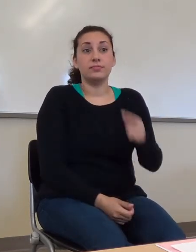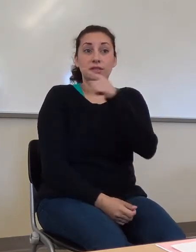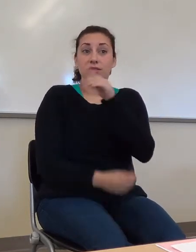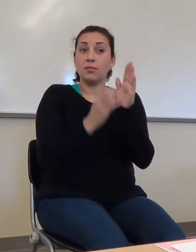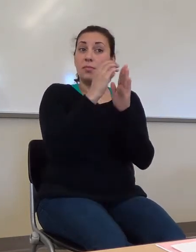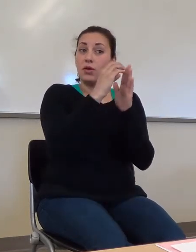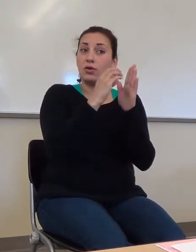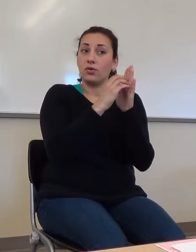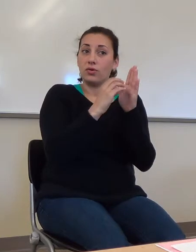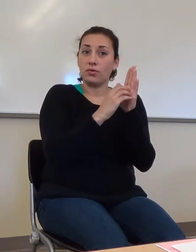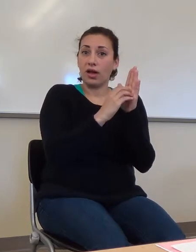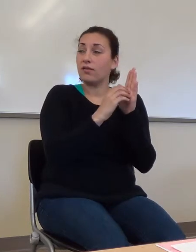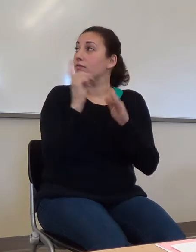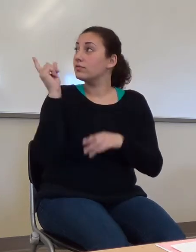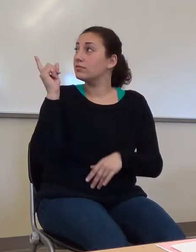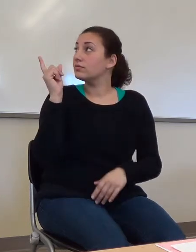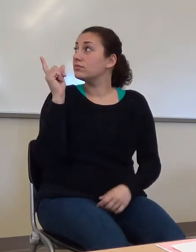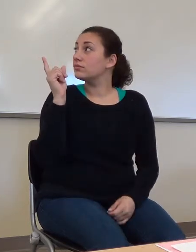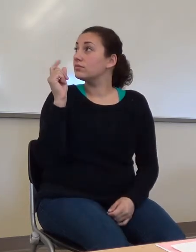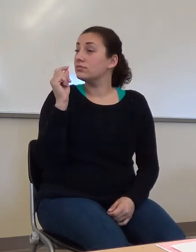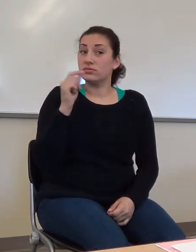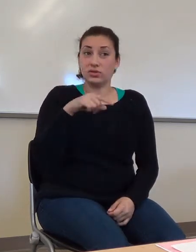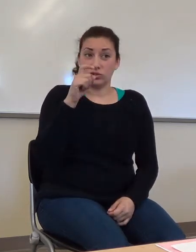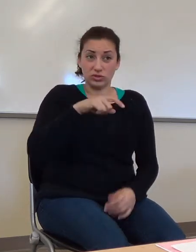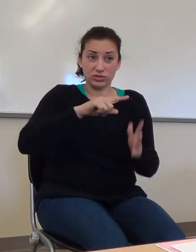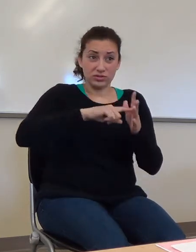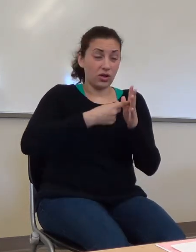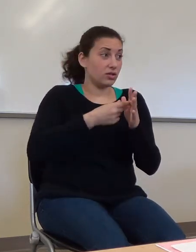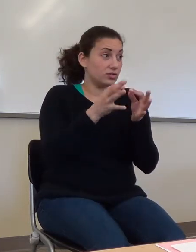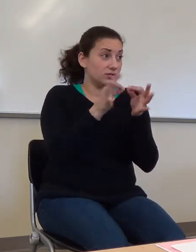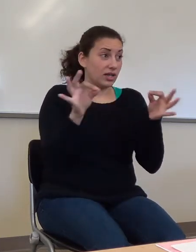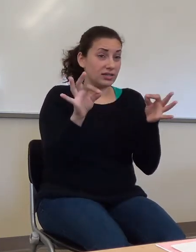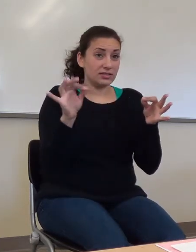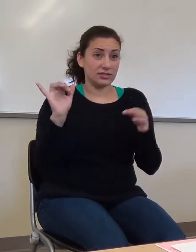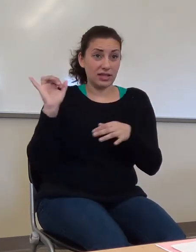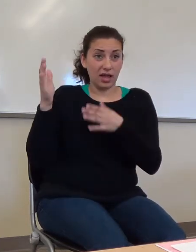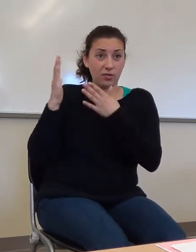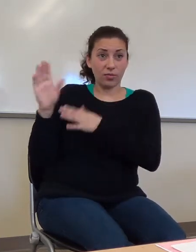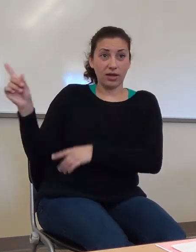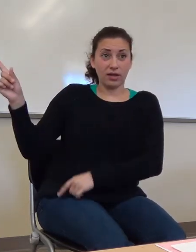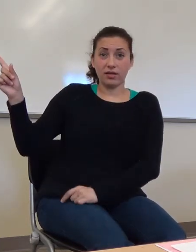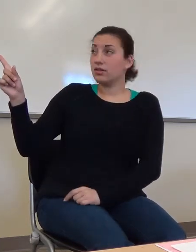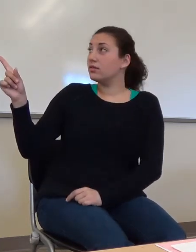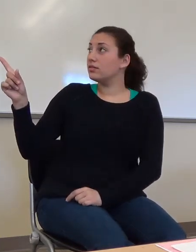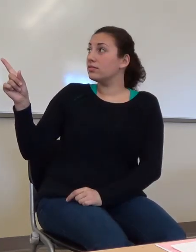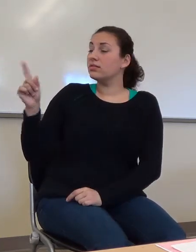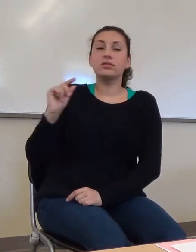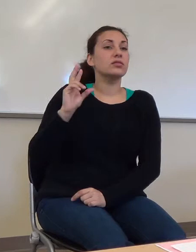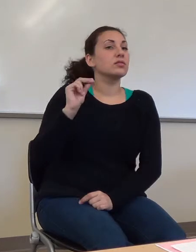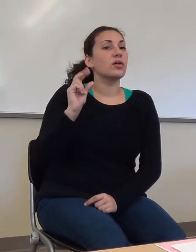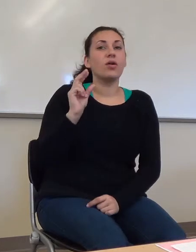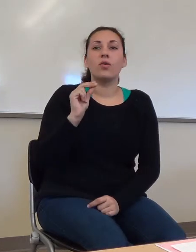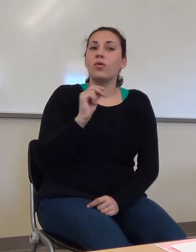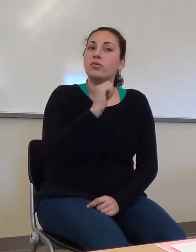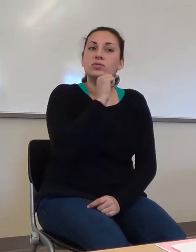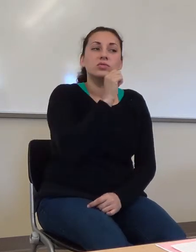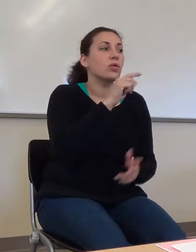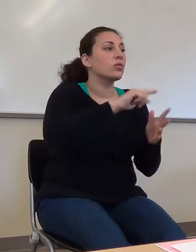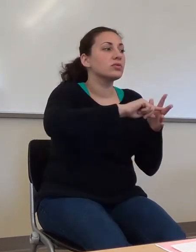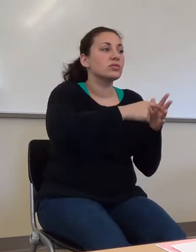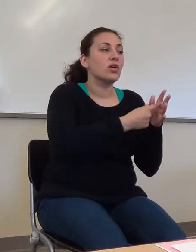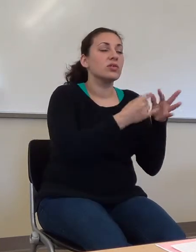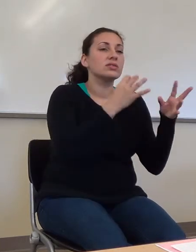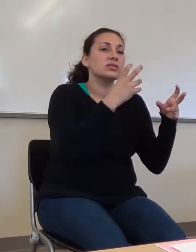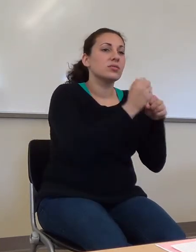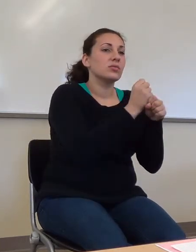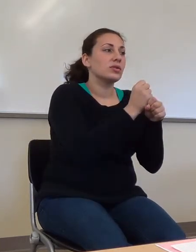that. Should she have started it this way? No, okay. So I said, don't start summaries with this paragraph is